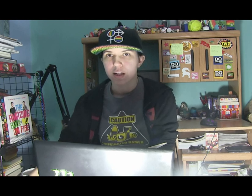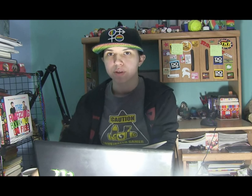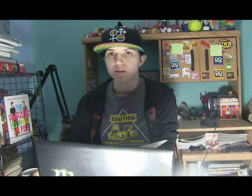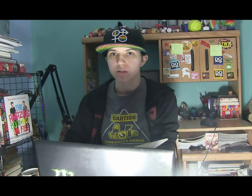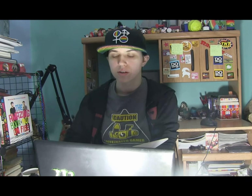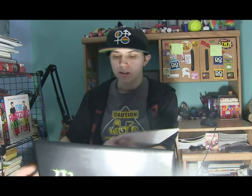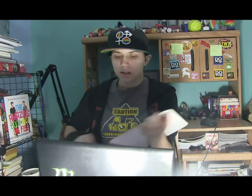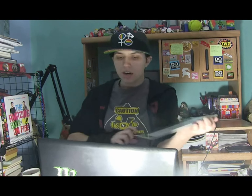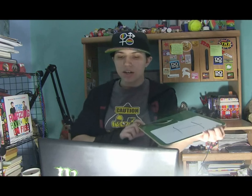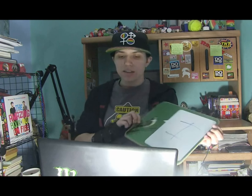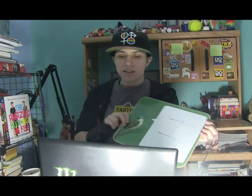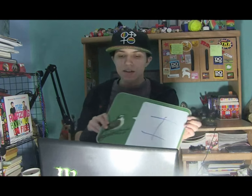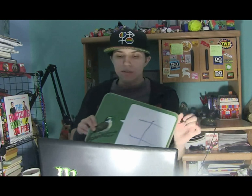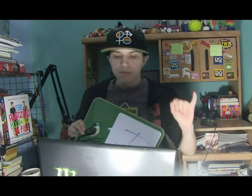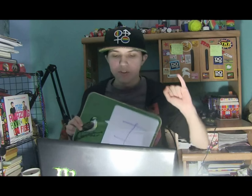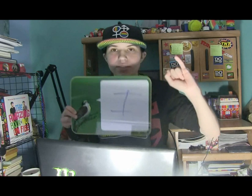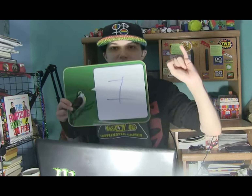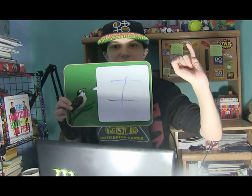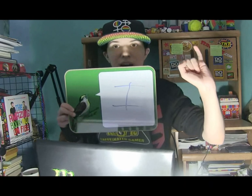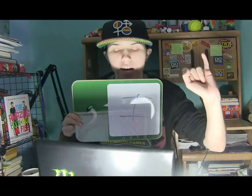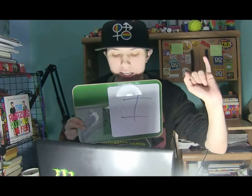here. Alright, this is I.